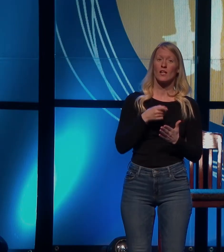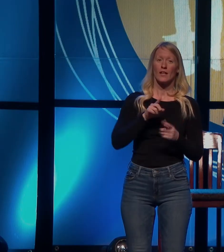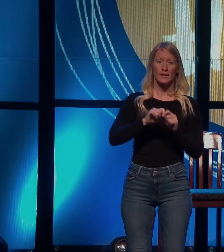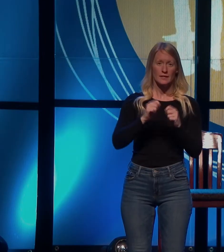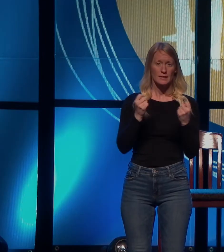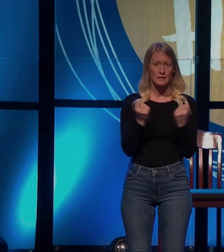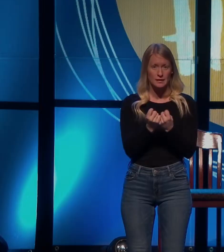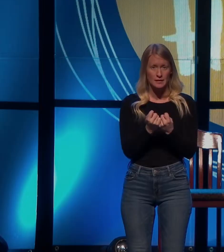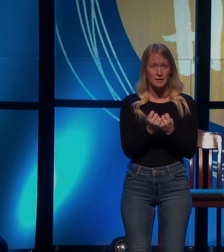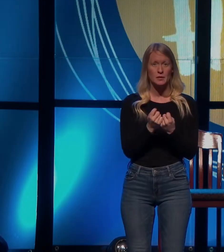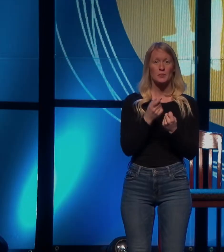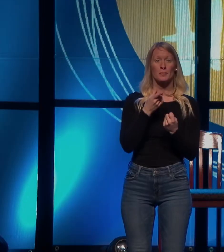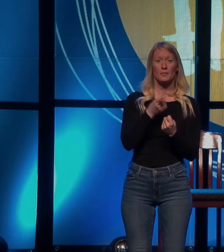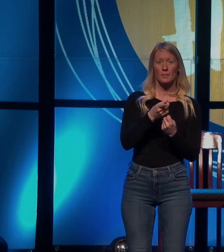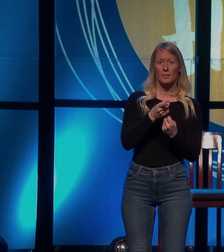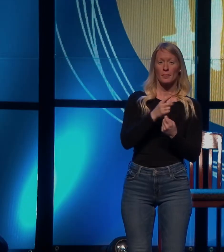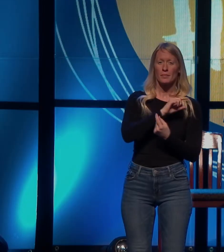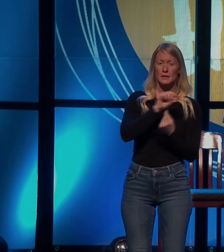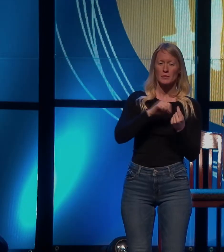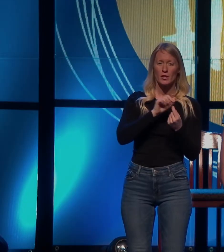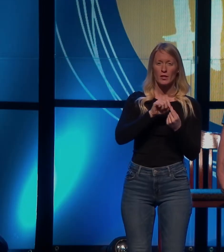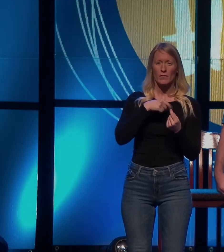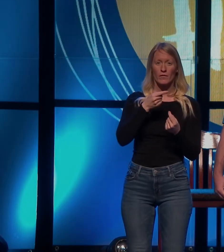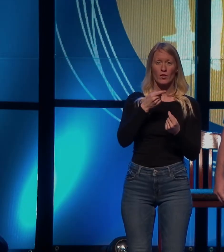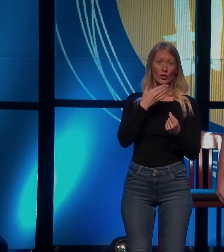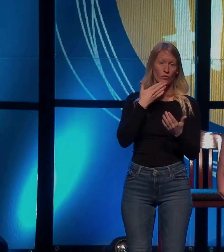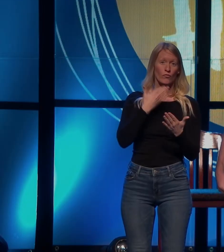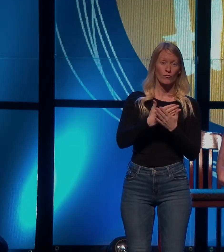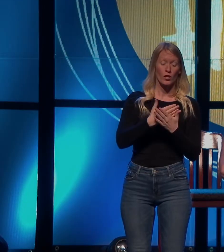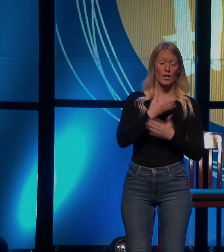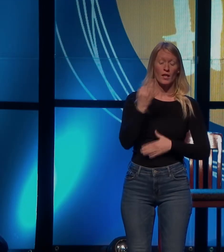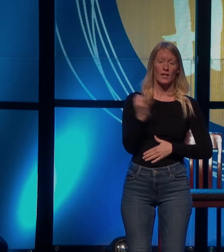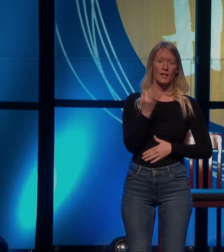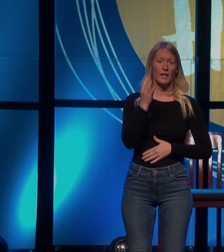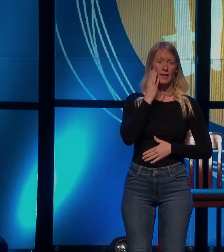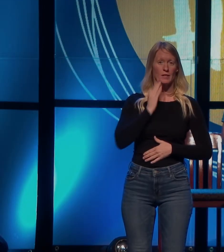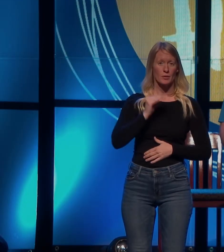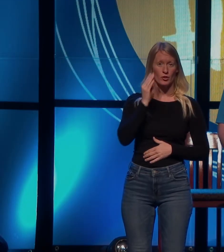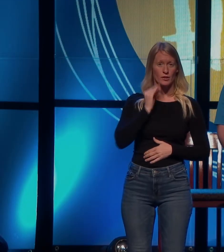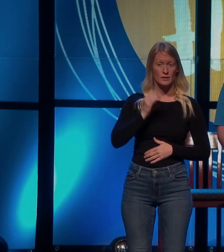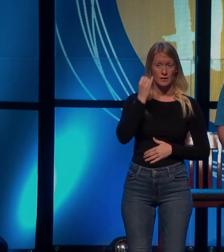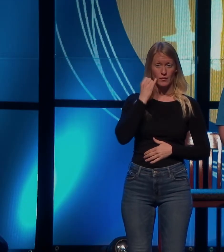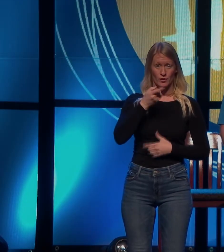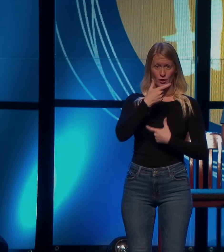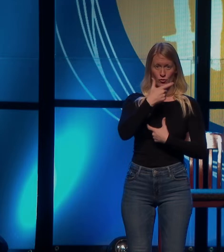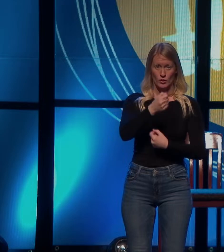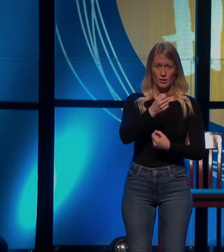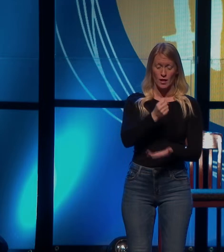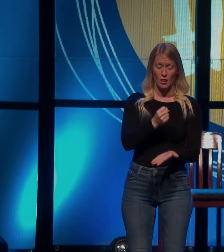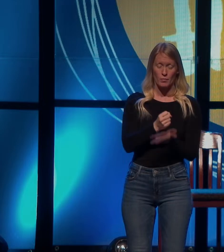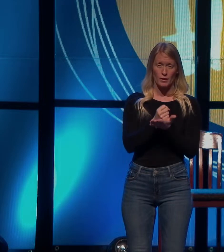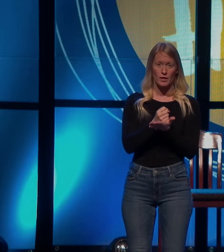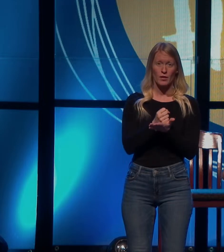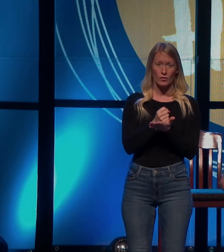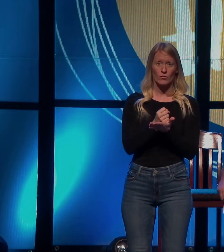hospitality team in particular, but for the good and for the Good Friday experience. So if you're interested in helping out with that,